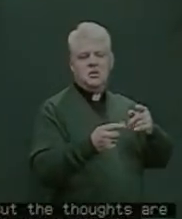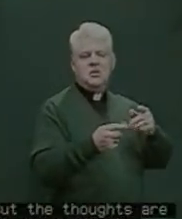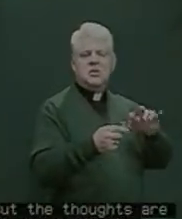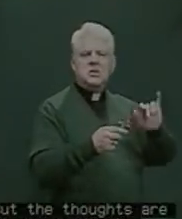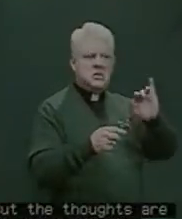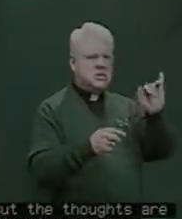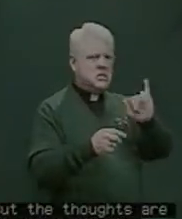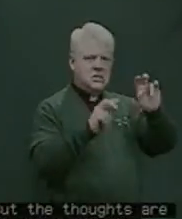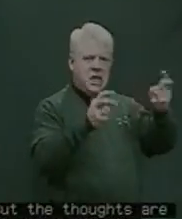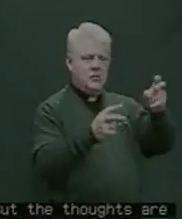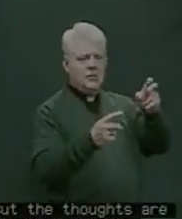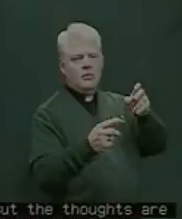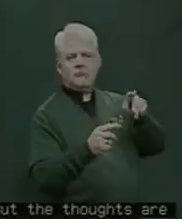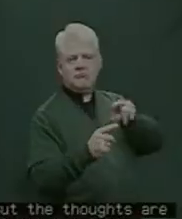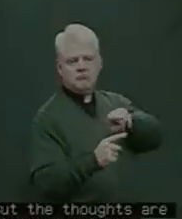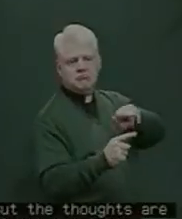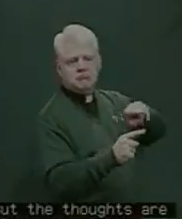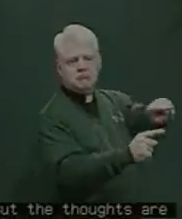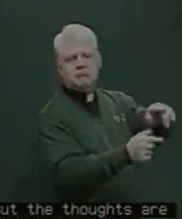12. the thoughts are always parallel.